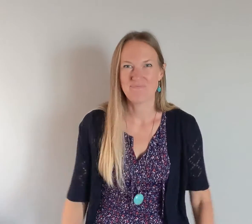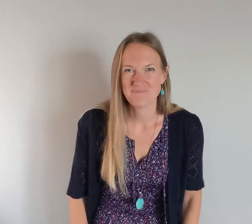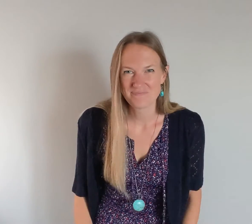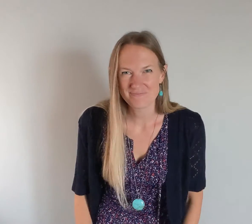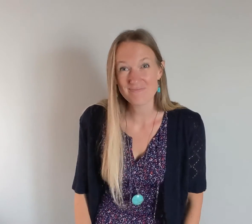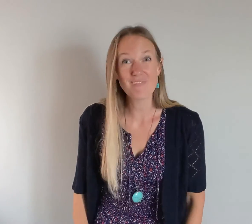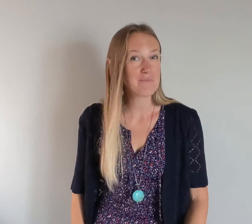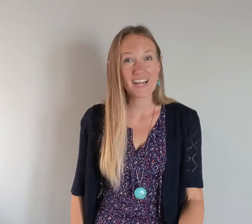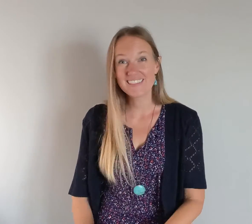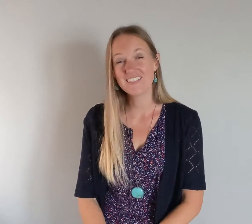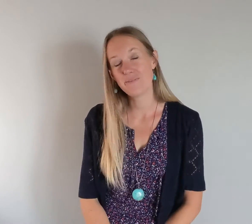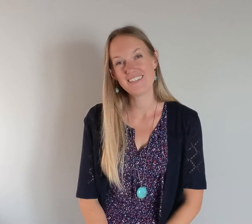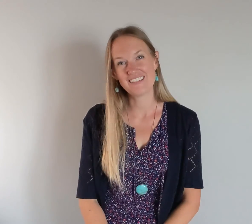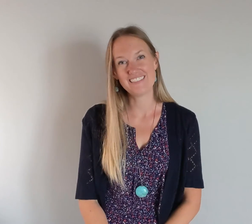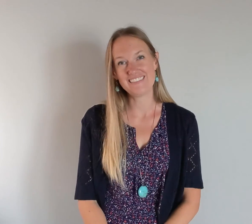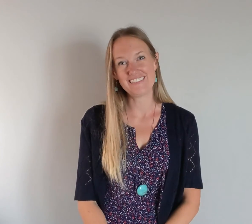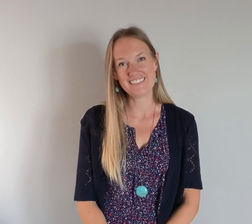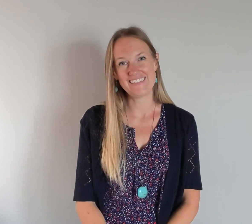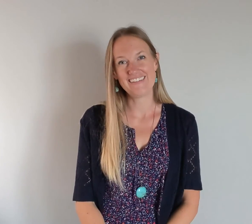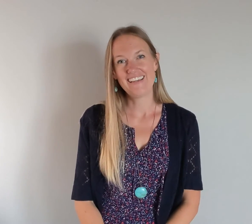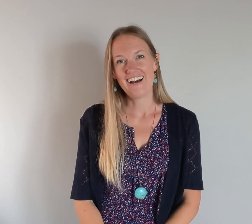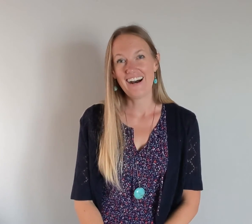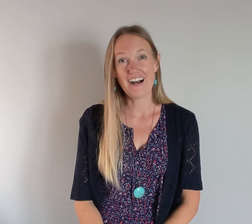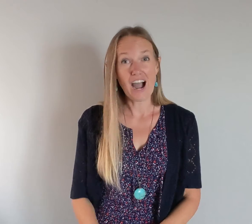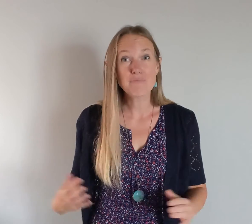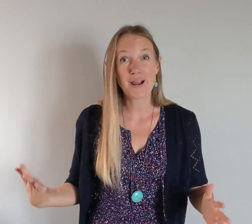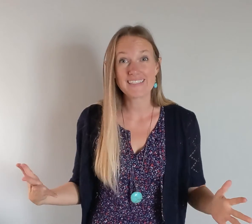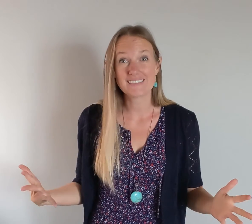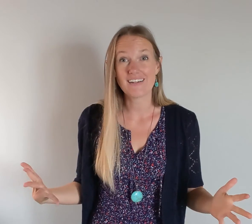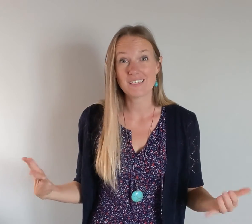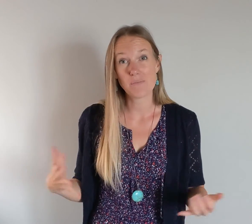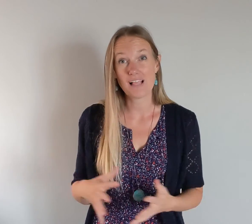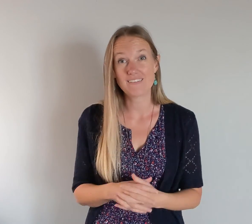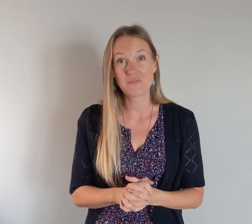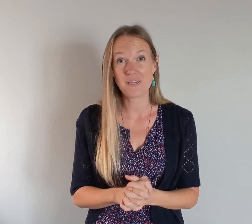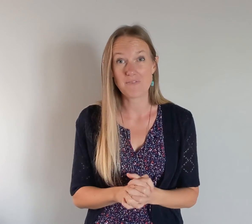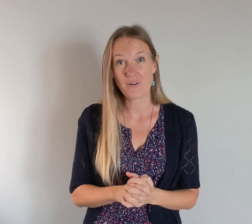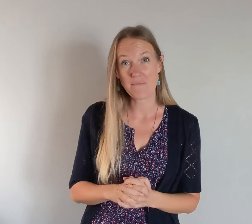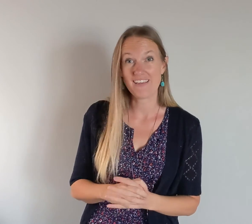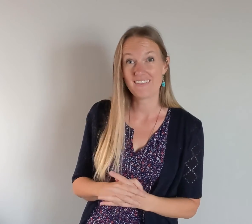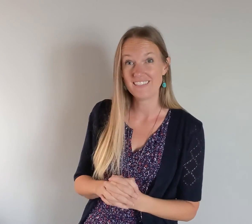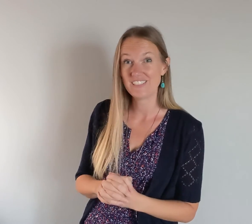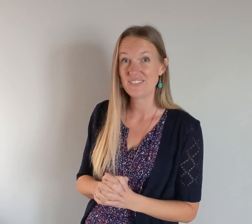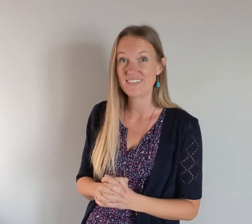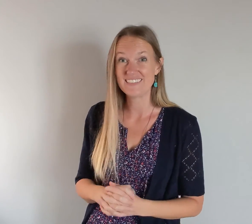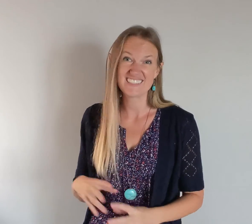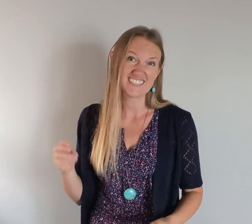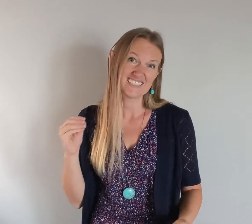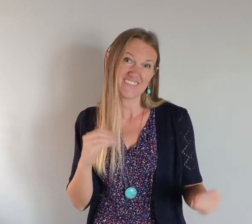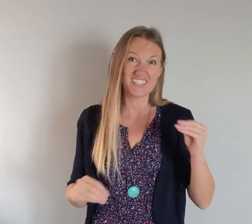Okay. Practice as many times as you need to. I practice, guys, a couple hours a week before I make these tutorials, because I just have